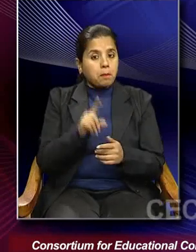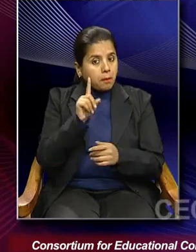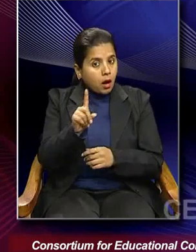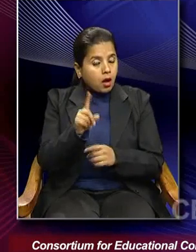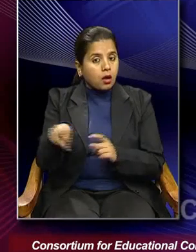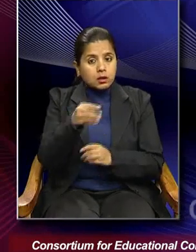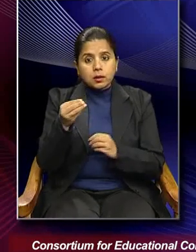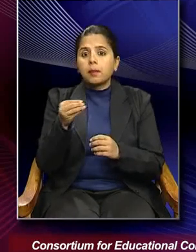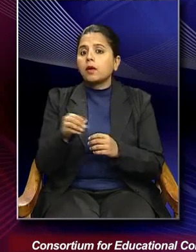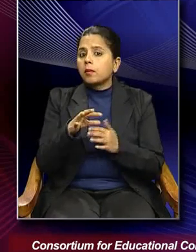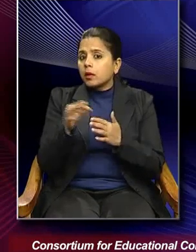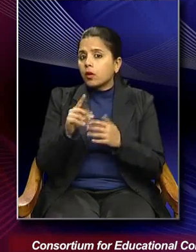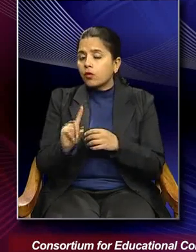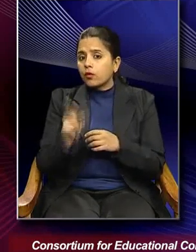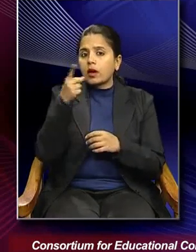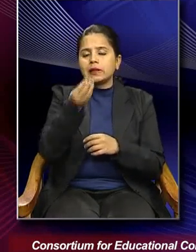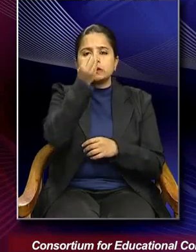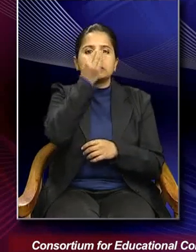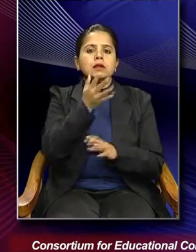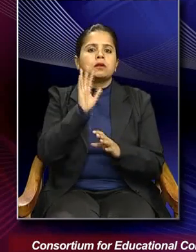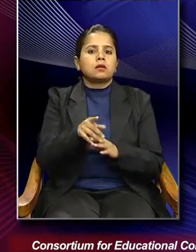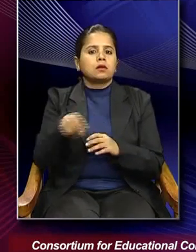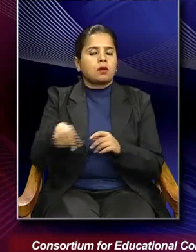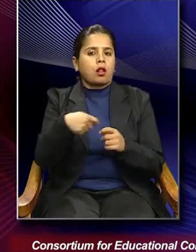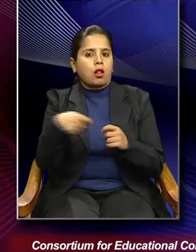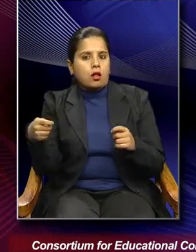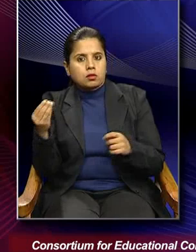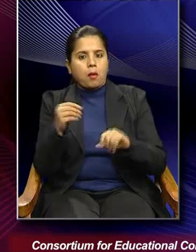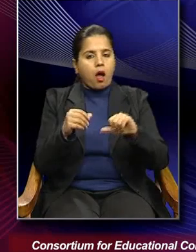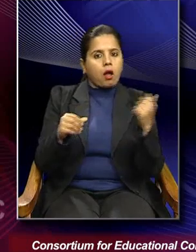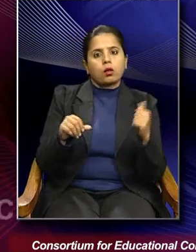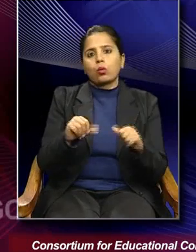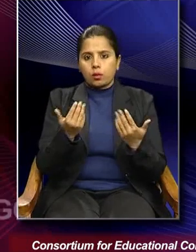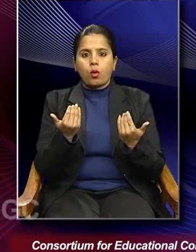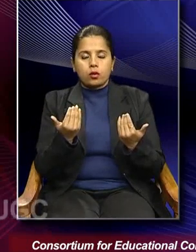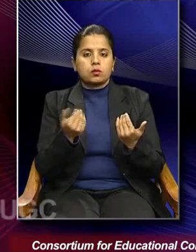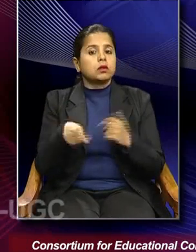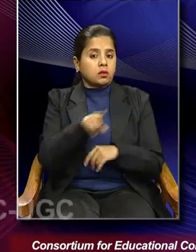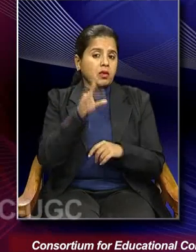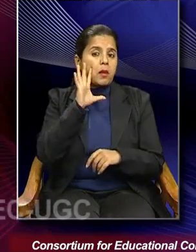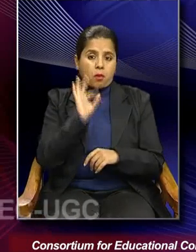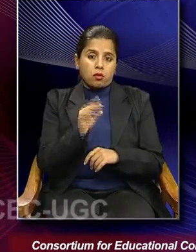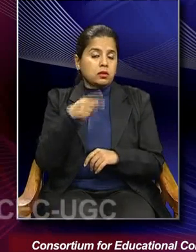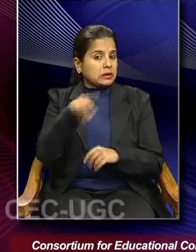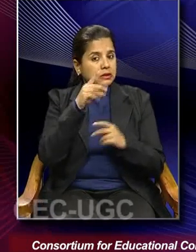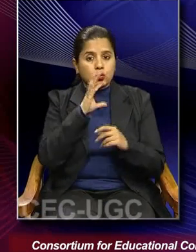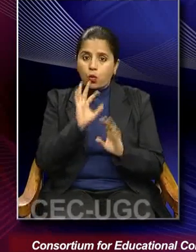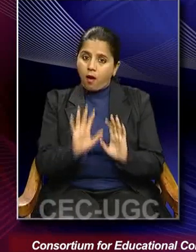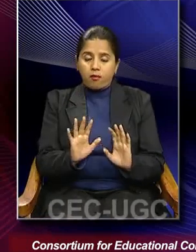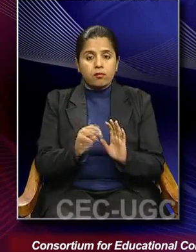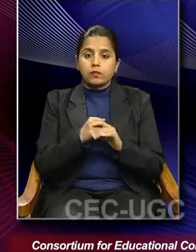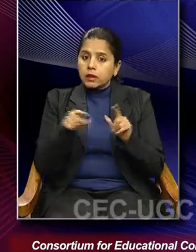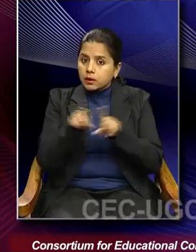some preferences are easier to aggregate than others. That is also true.